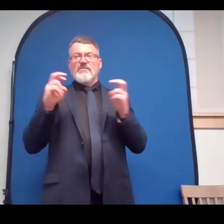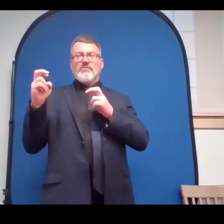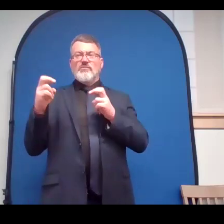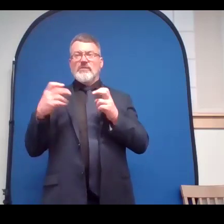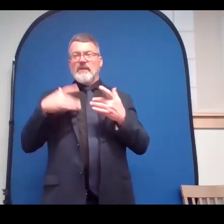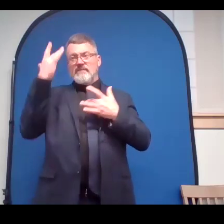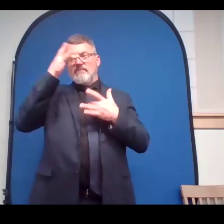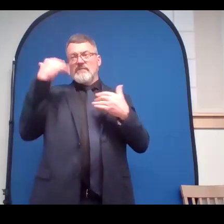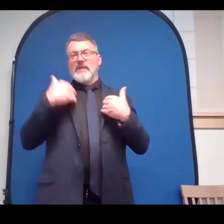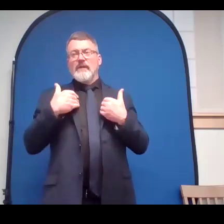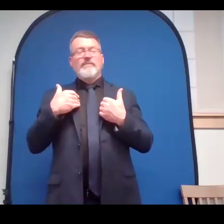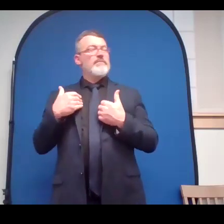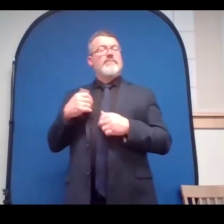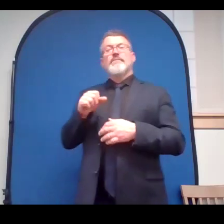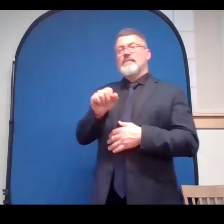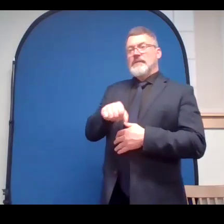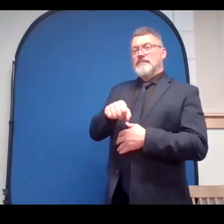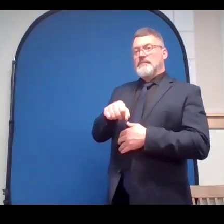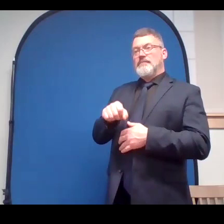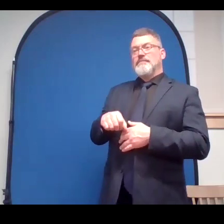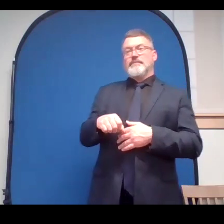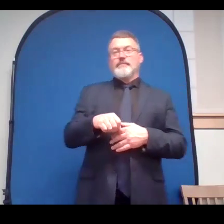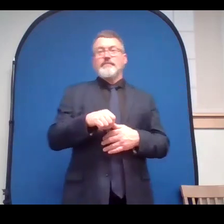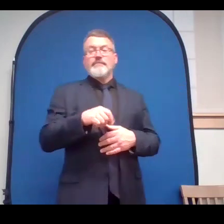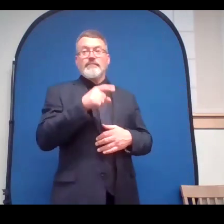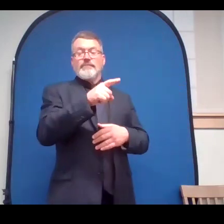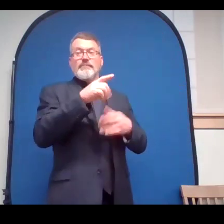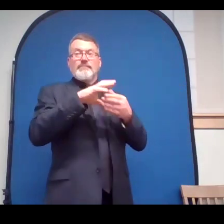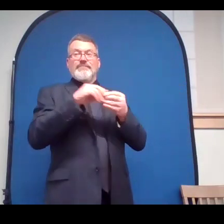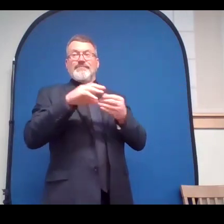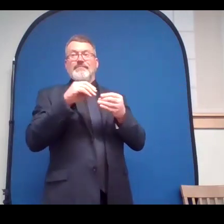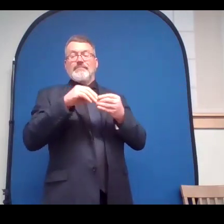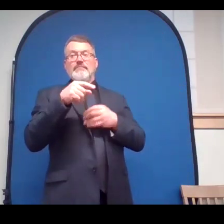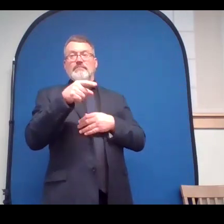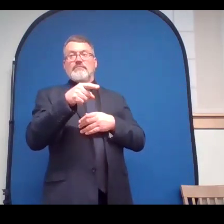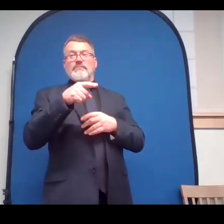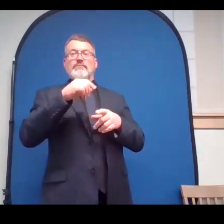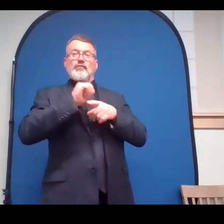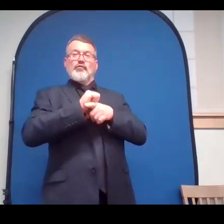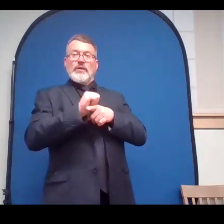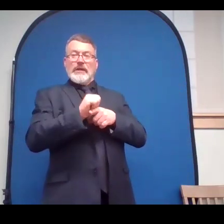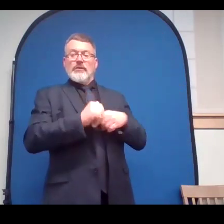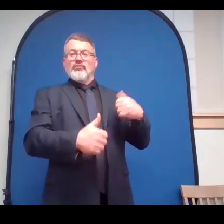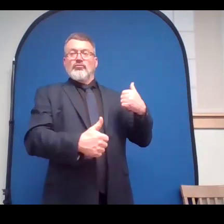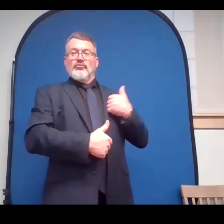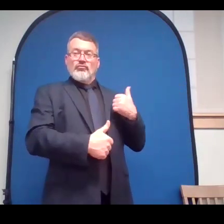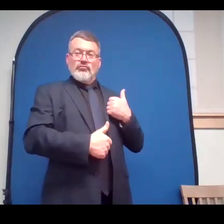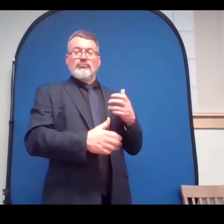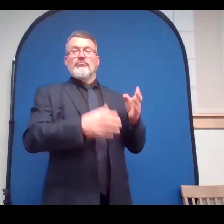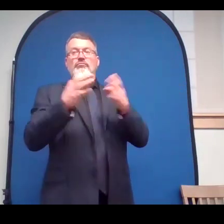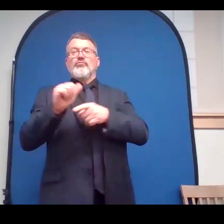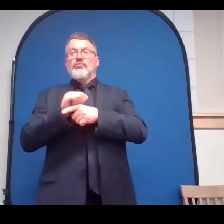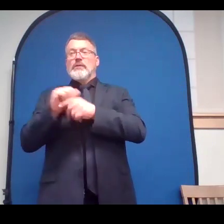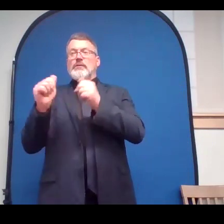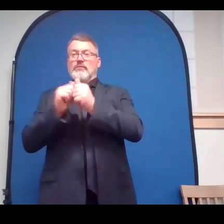that based on your training that you received from the Army and law enforcement, that you thought he